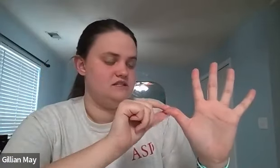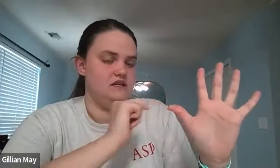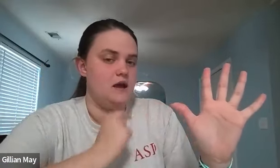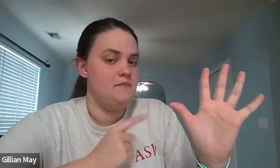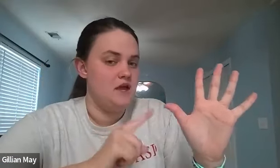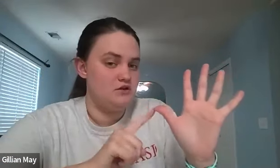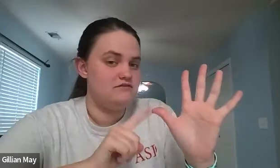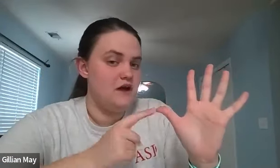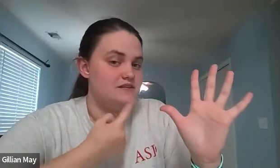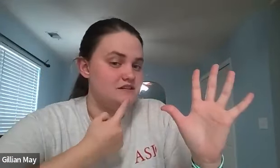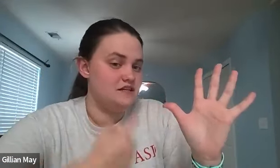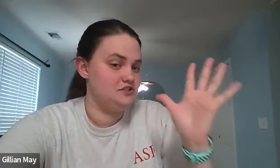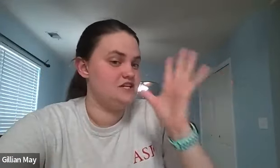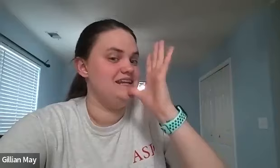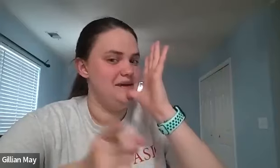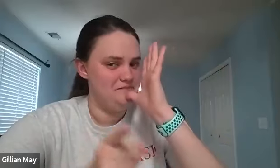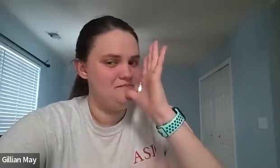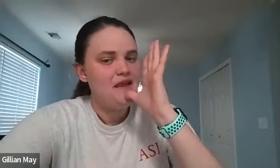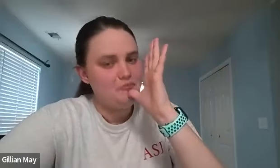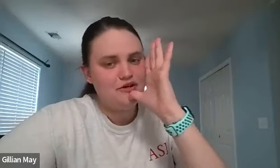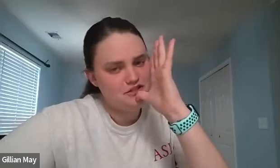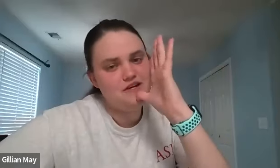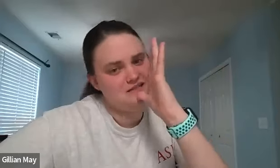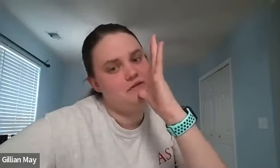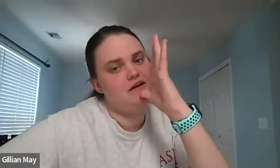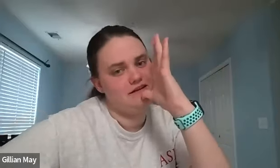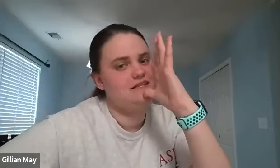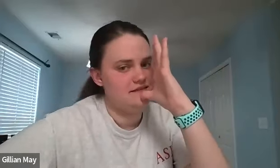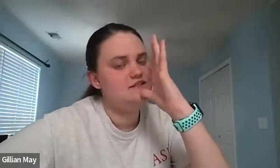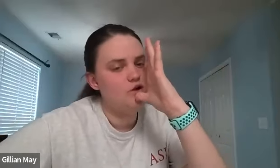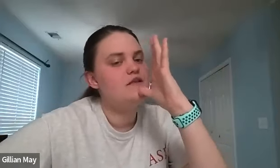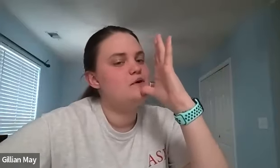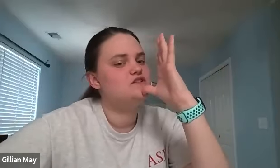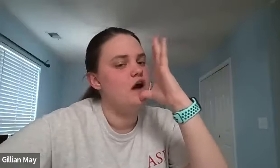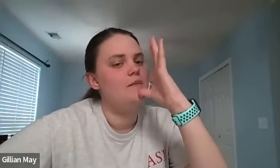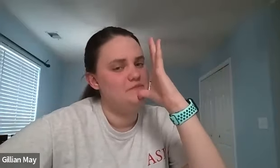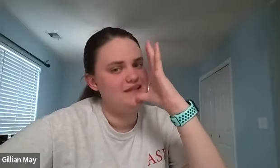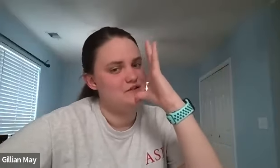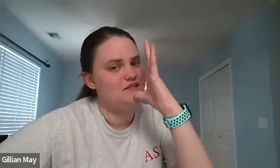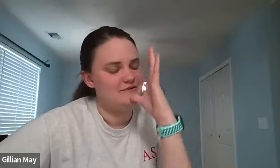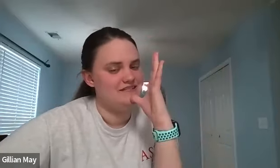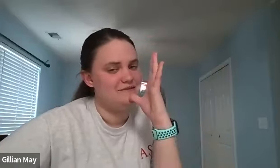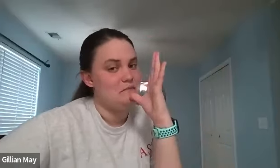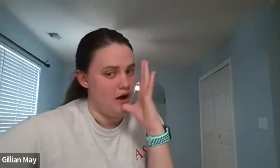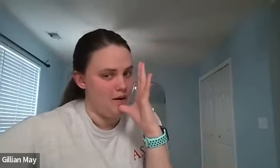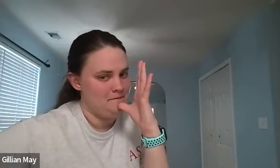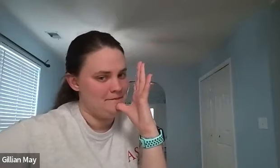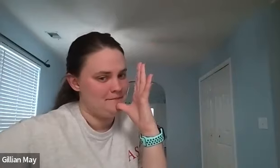standing up. Your thumb is gonna touch your chin. Yep, pretty sure you guys probably already see this. It's one of the most common basic ones that we see. Mom,